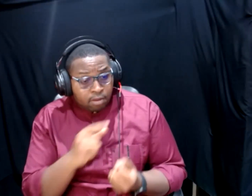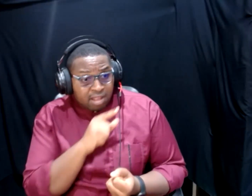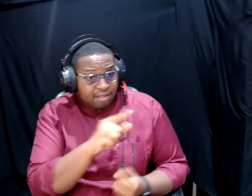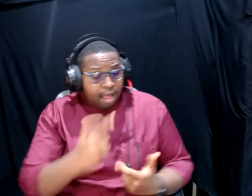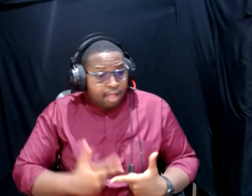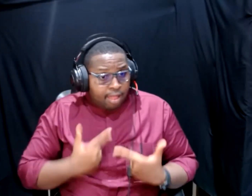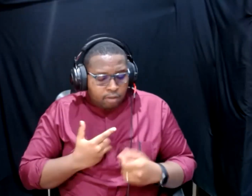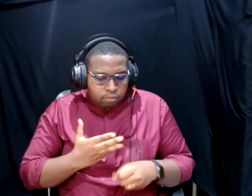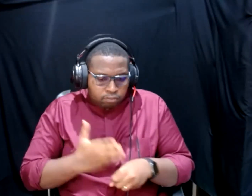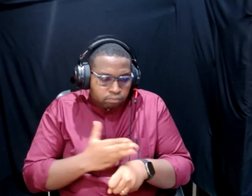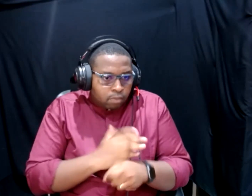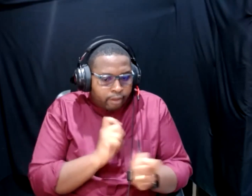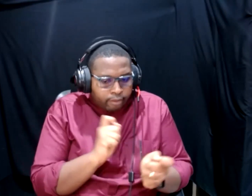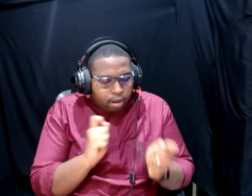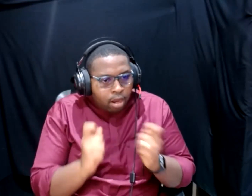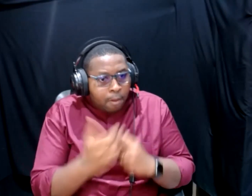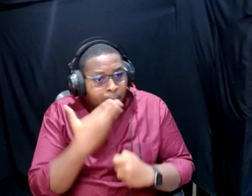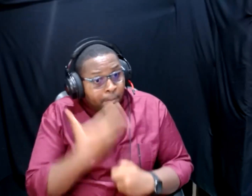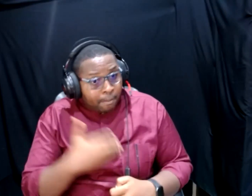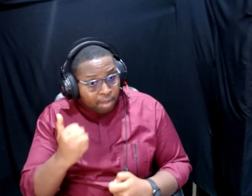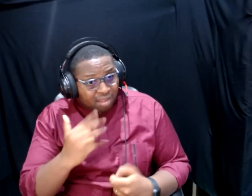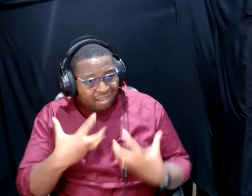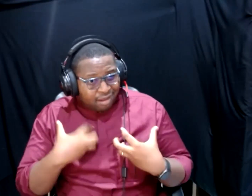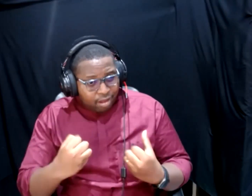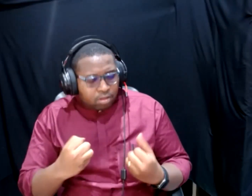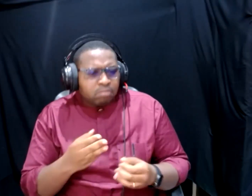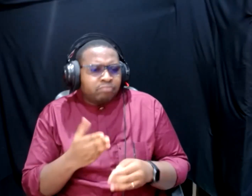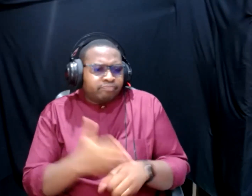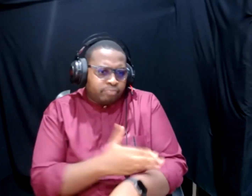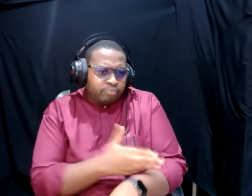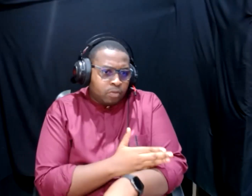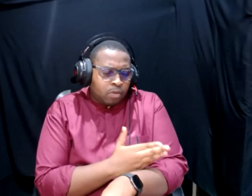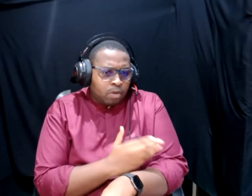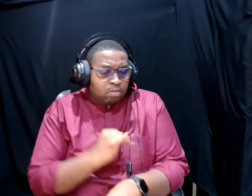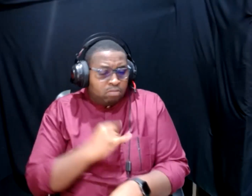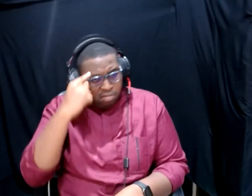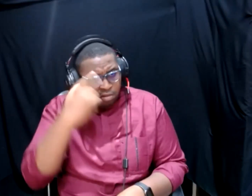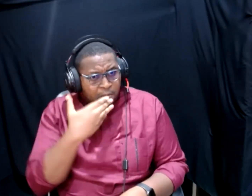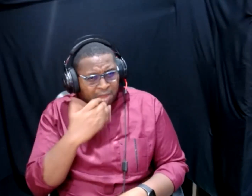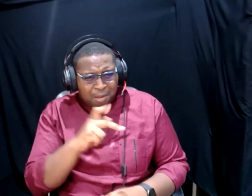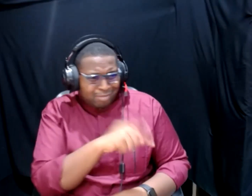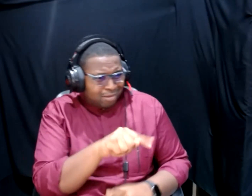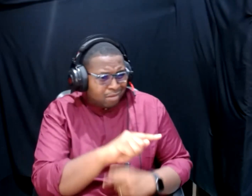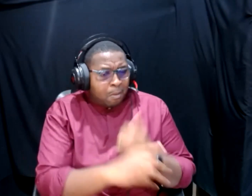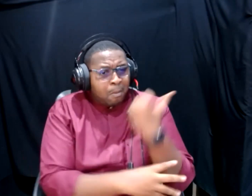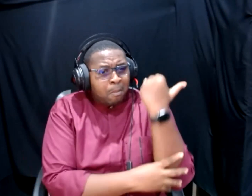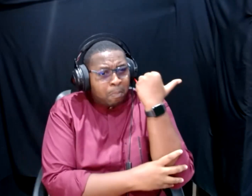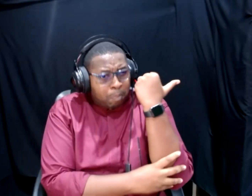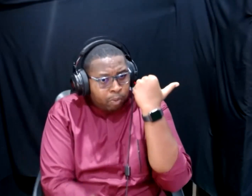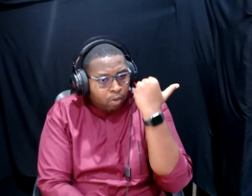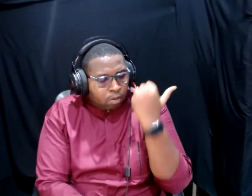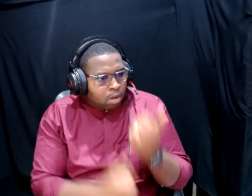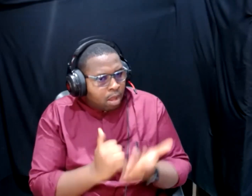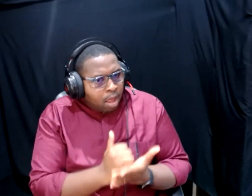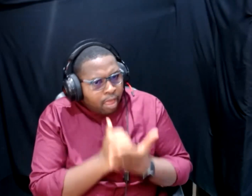by addressing these critical social determinants of health. And we need to build better pathways out of poverty to help all Oregonians access the